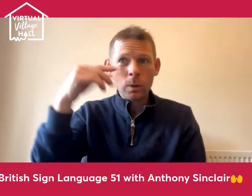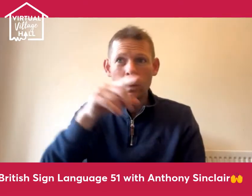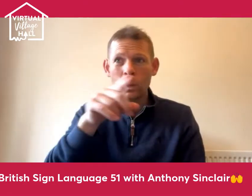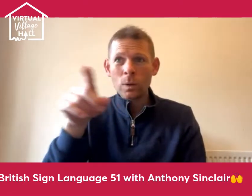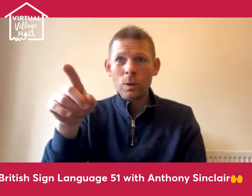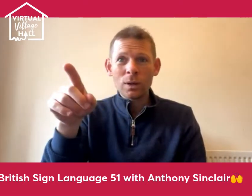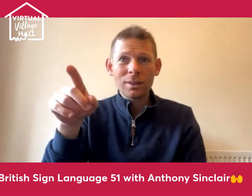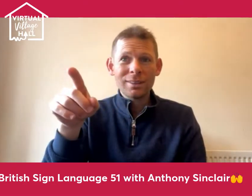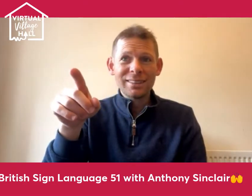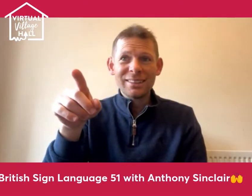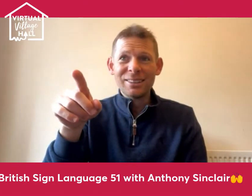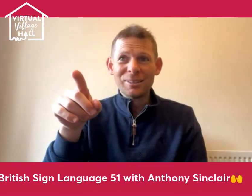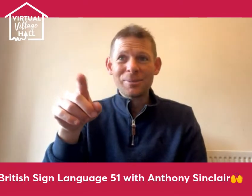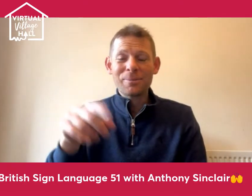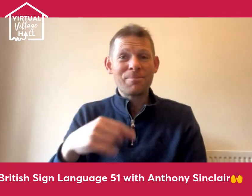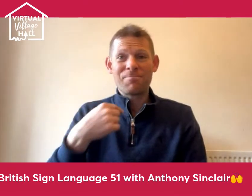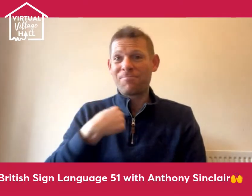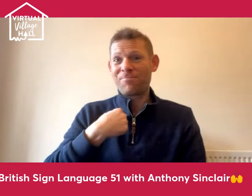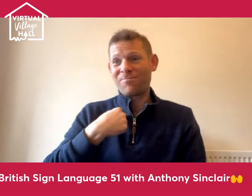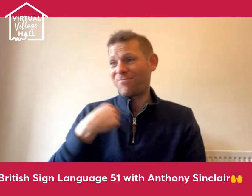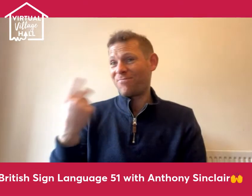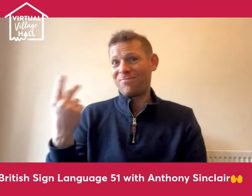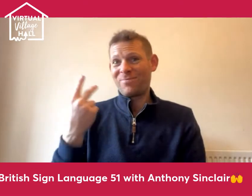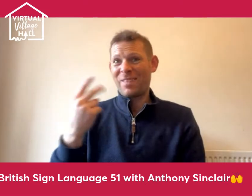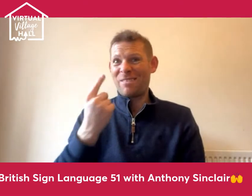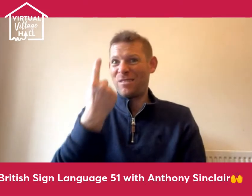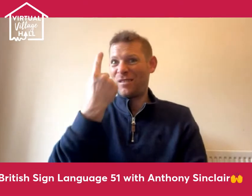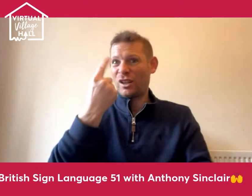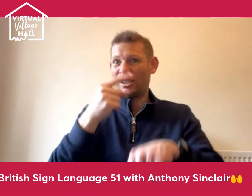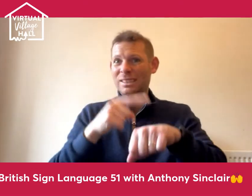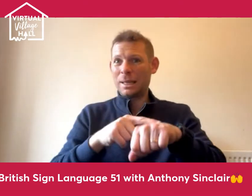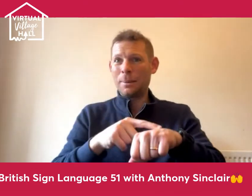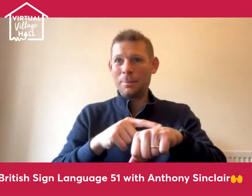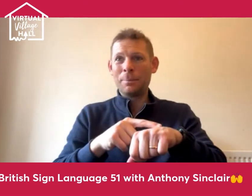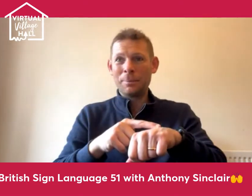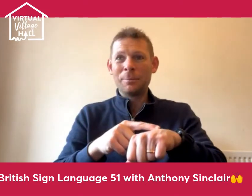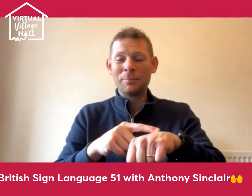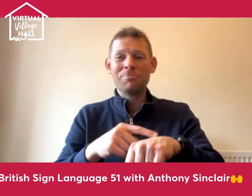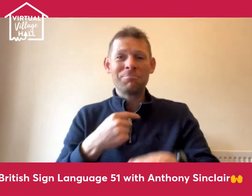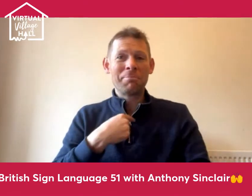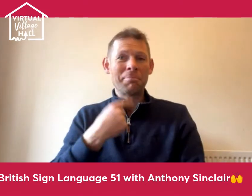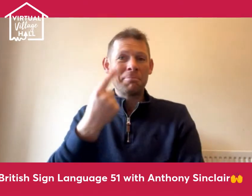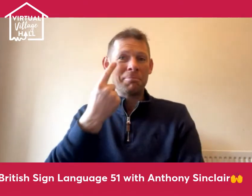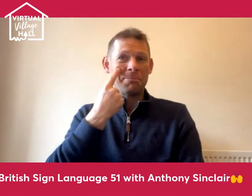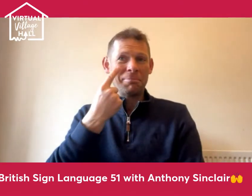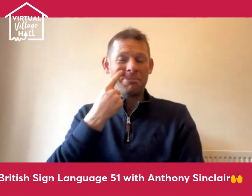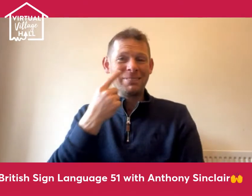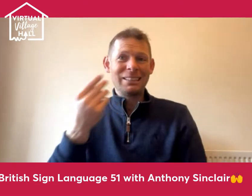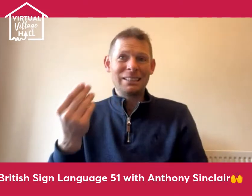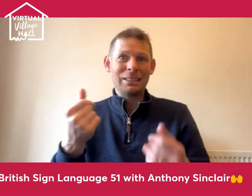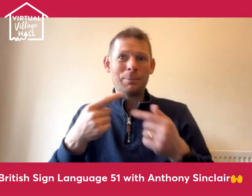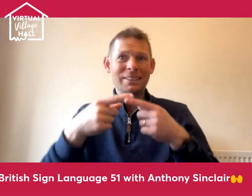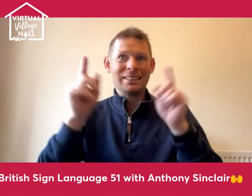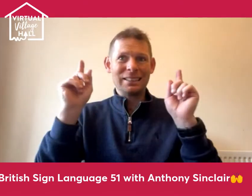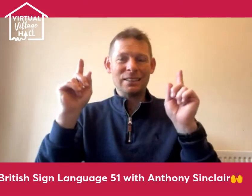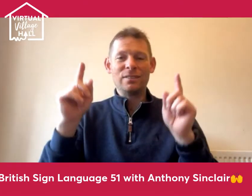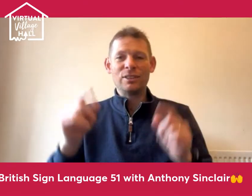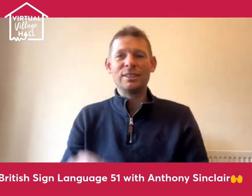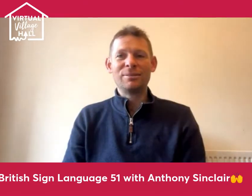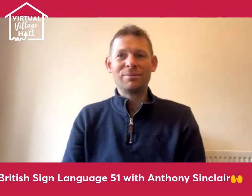Anyone been to Rhodes before? We've never been to Rhodes. This will be our first time. So hopefully it'll be something